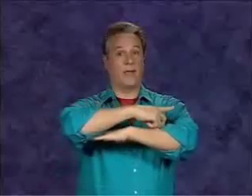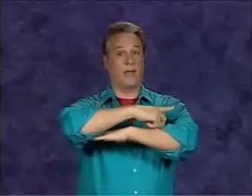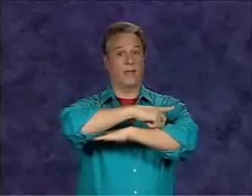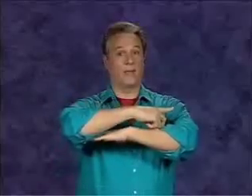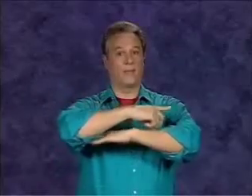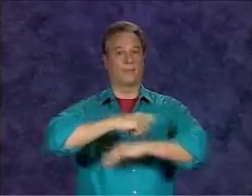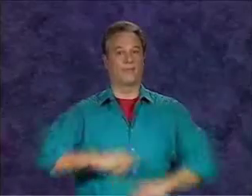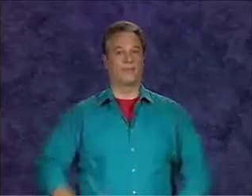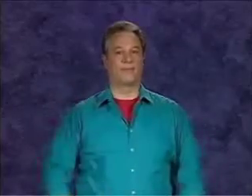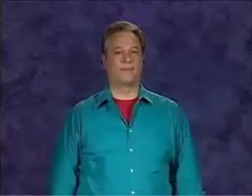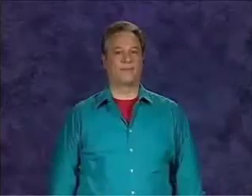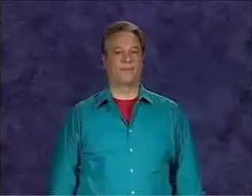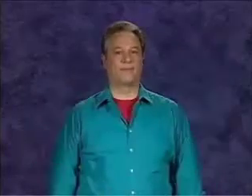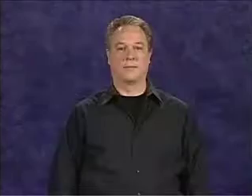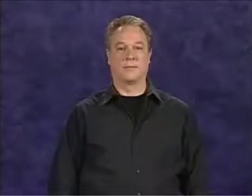today.